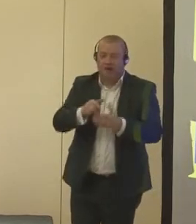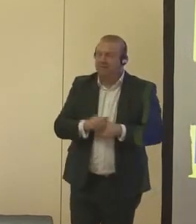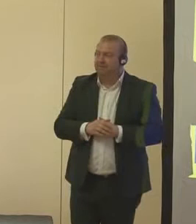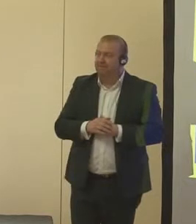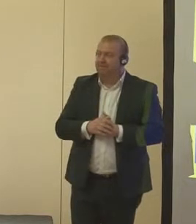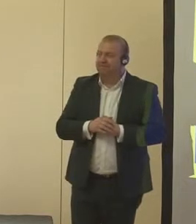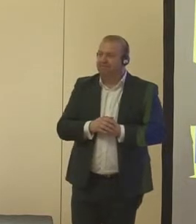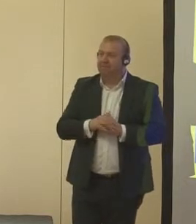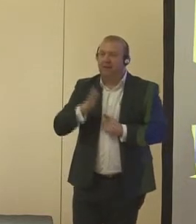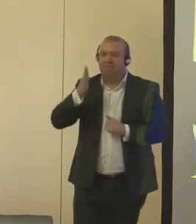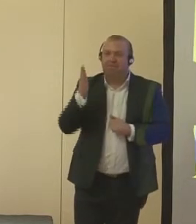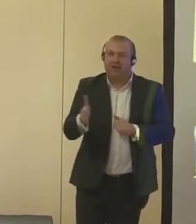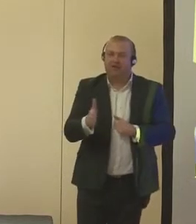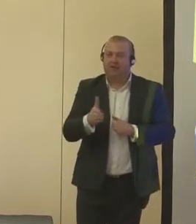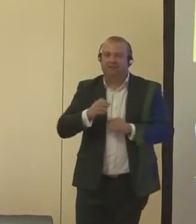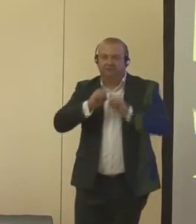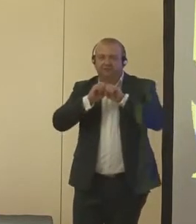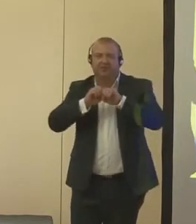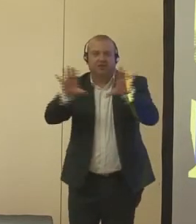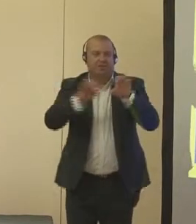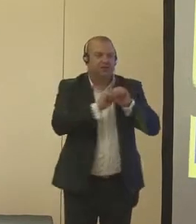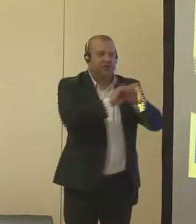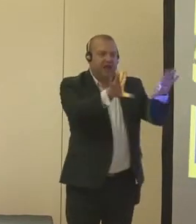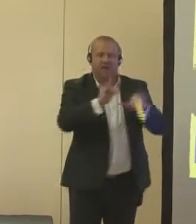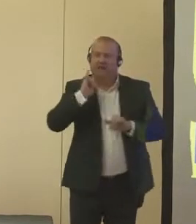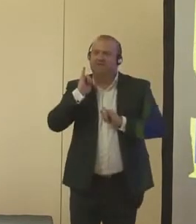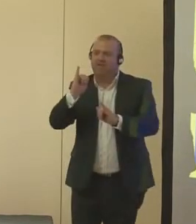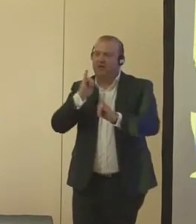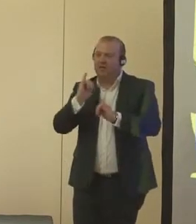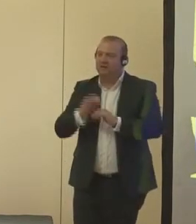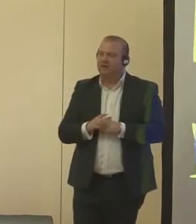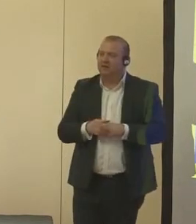be disseminating this information, and it will be available for you as well.